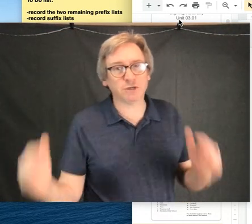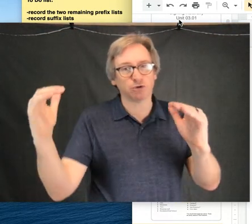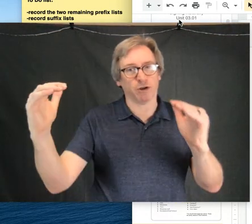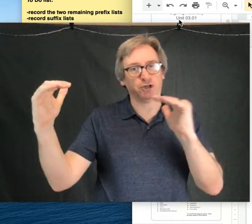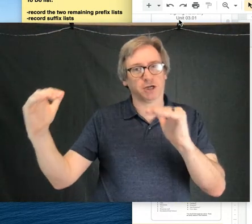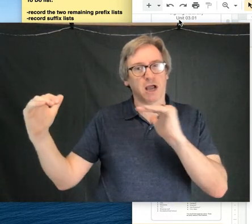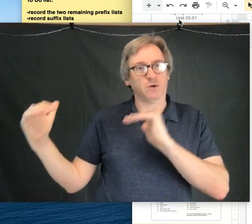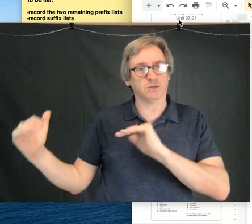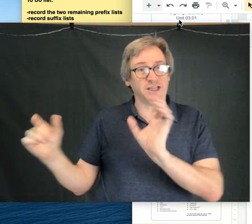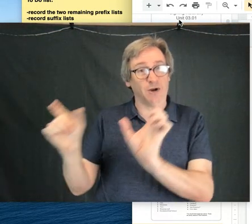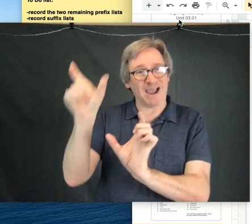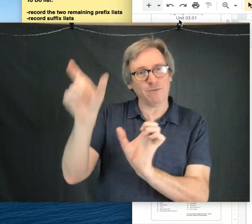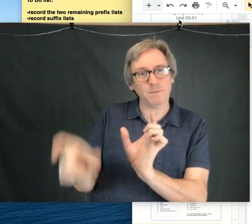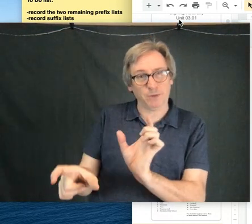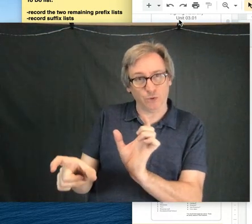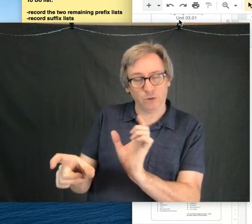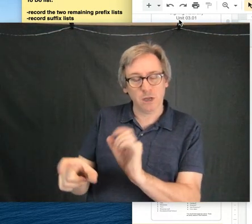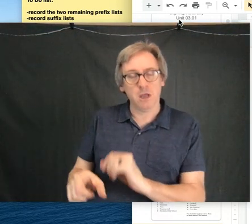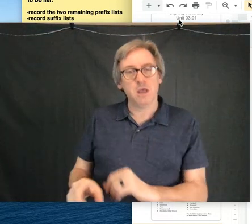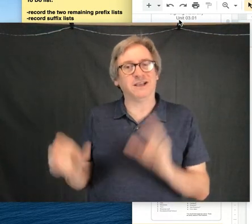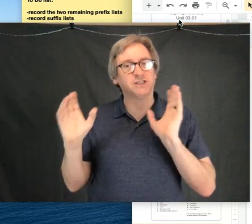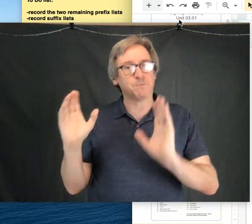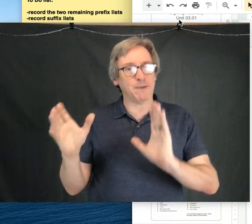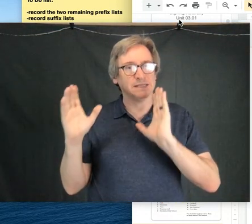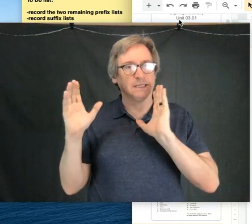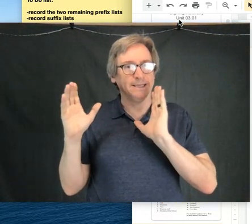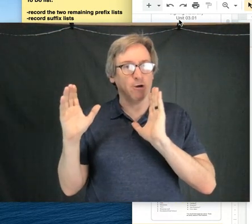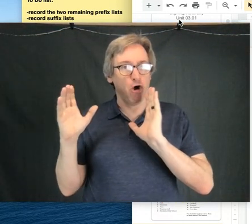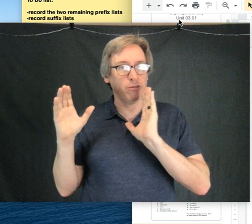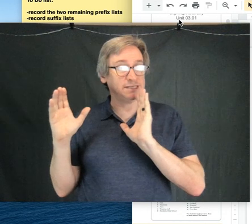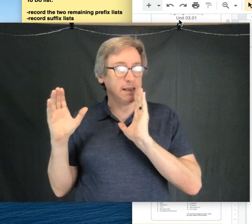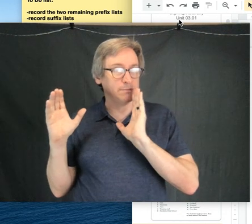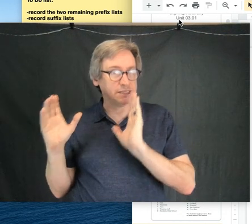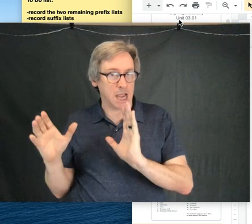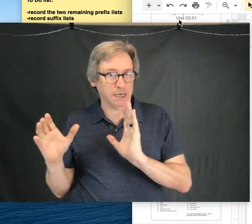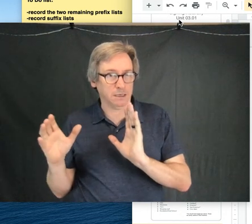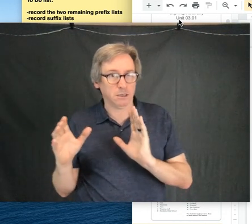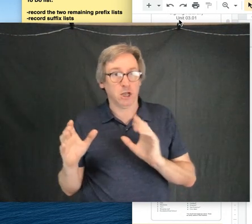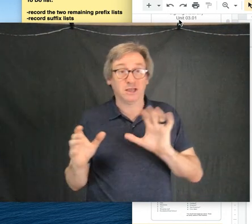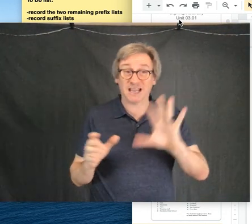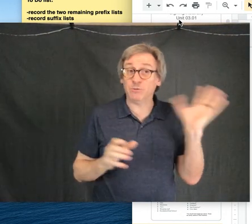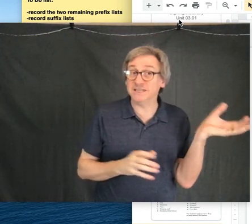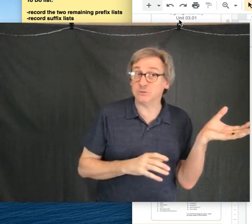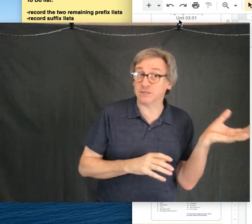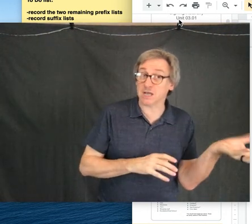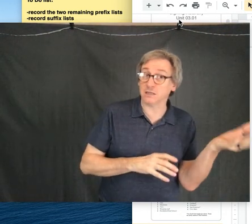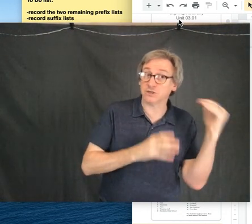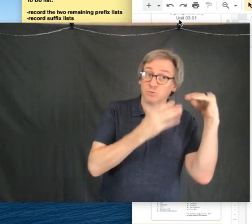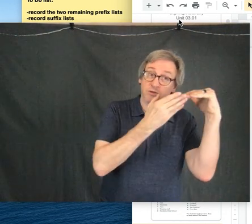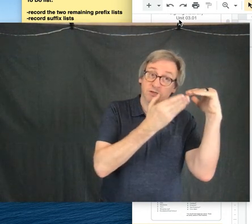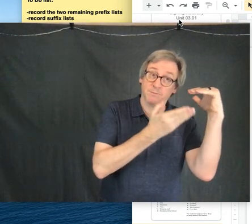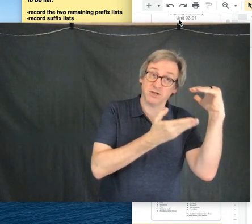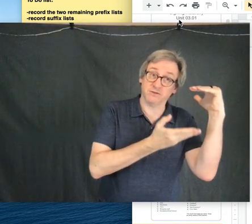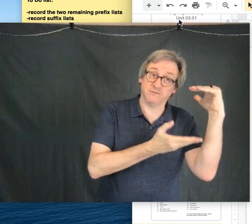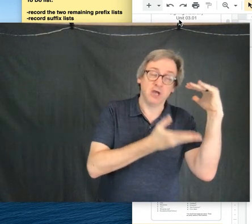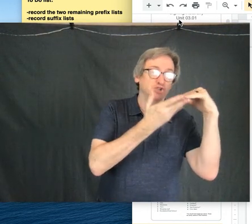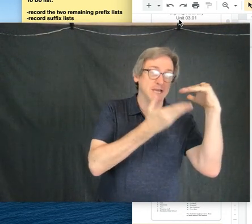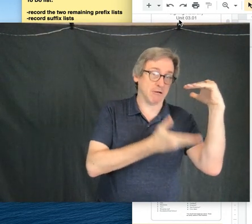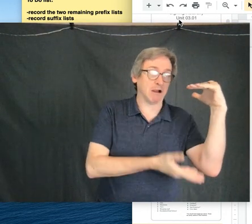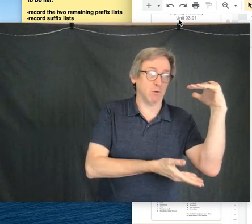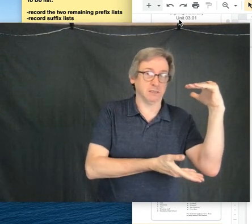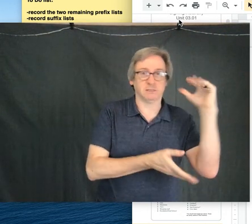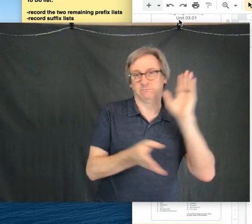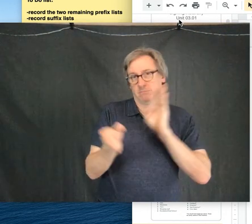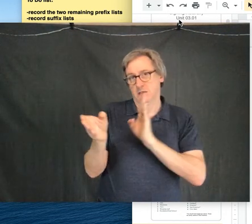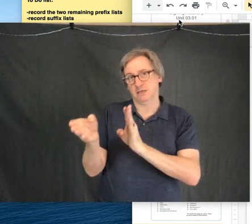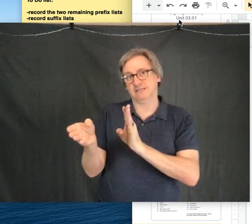Rochester, Detroit, Chicago, and Toledo. I have them in blue because they're basically all the same sign. Like we did with colors where there's a bunch of